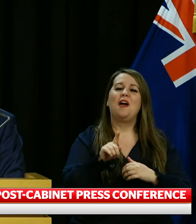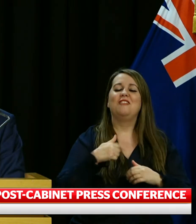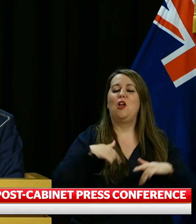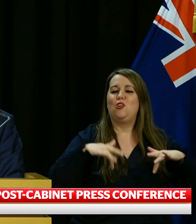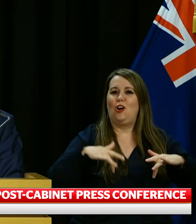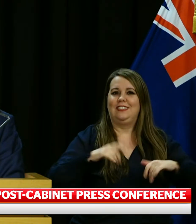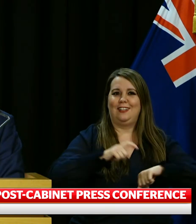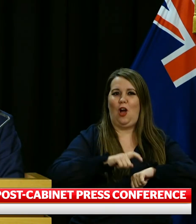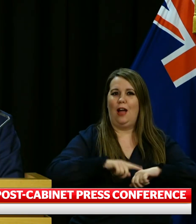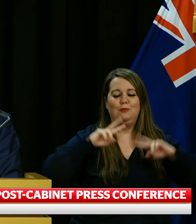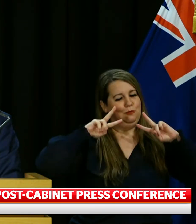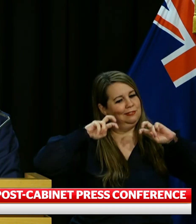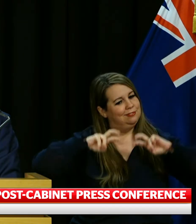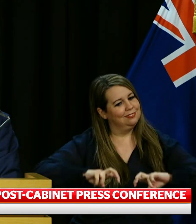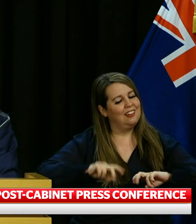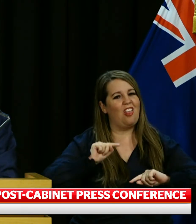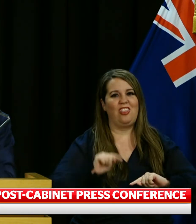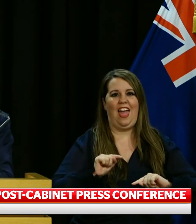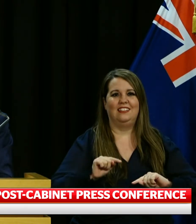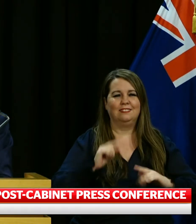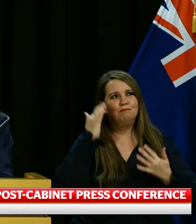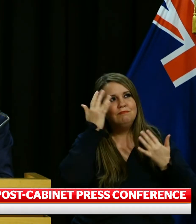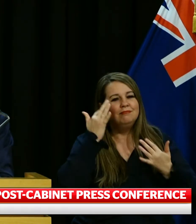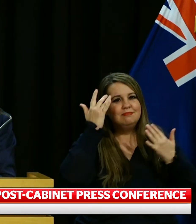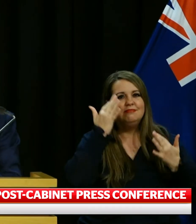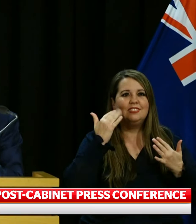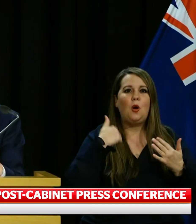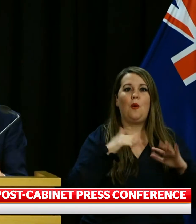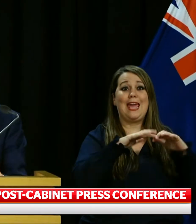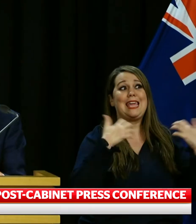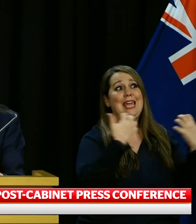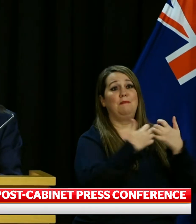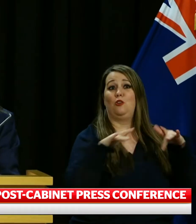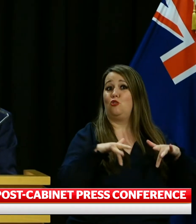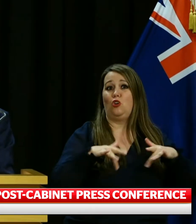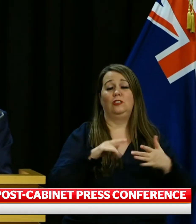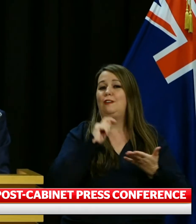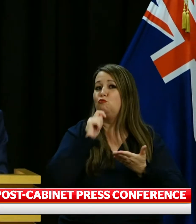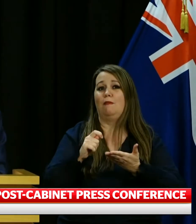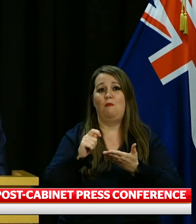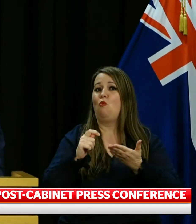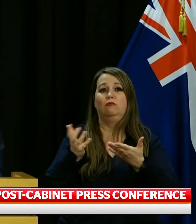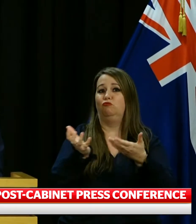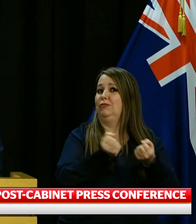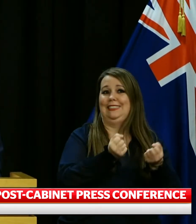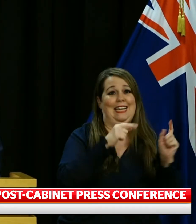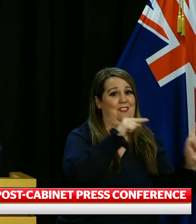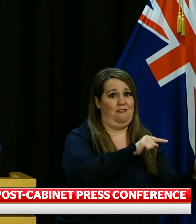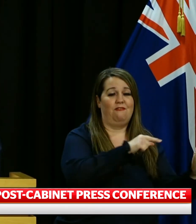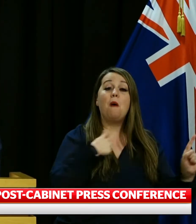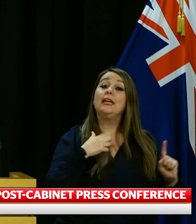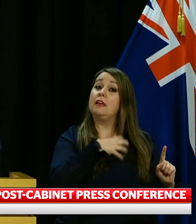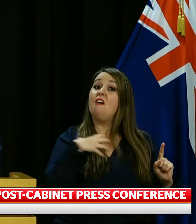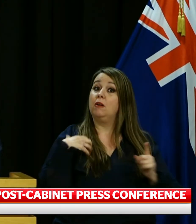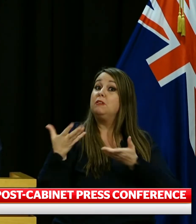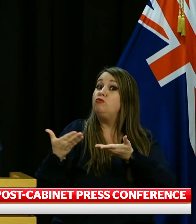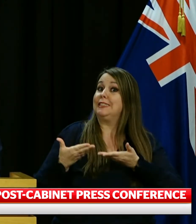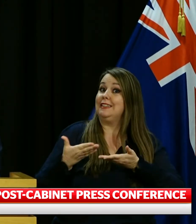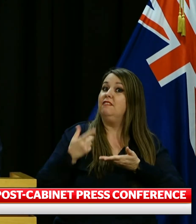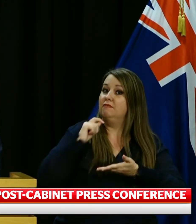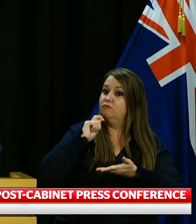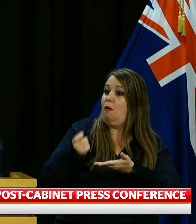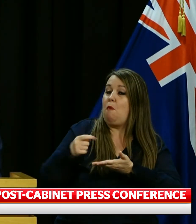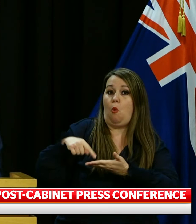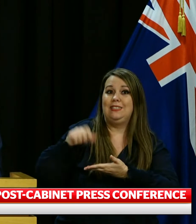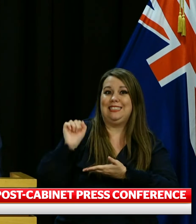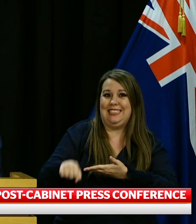that in detail yet. So the Cabinet hasn't received the report, so obviously the government's received the report. We'll now get some advice on that, so it will go to